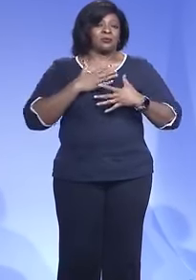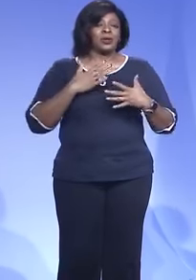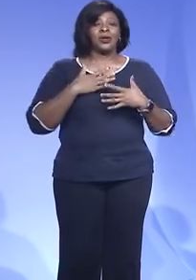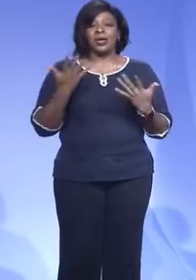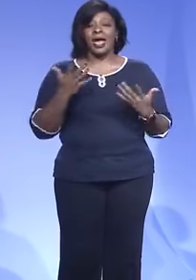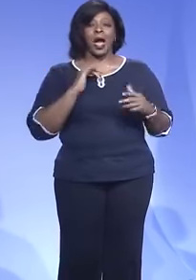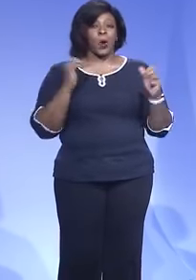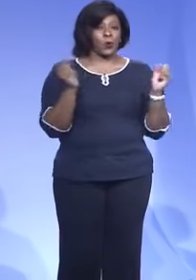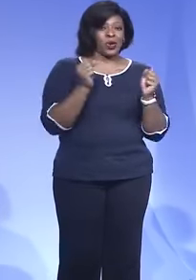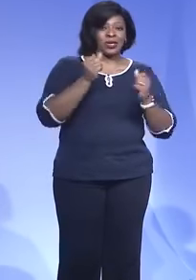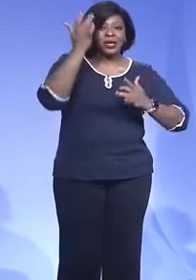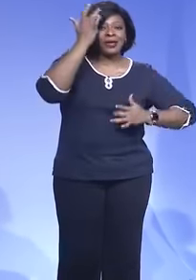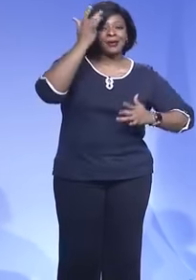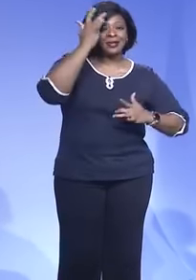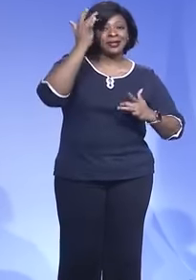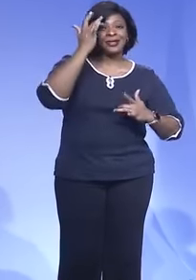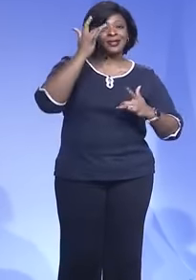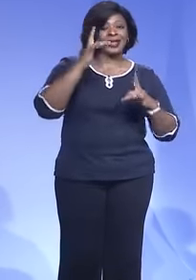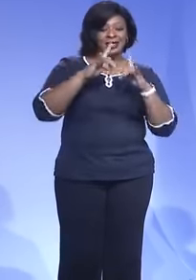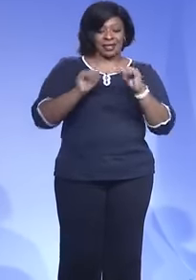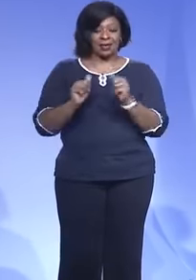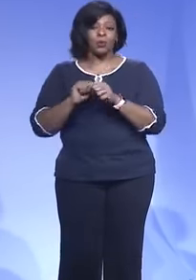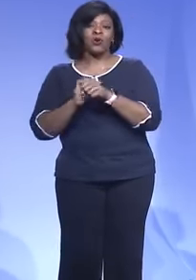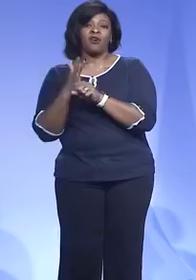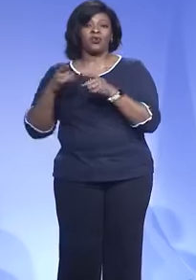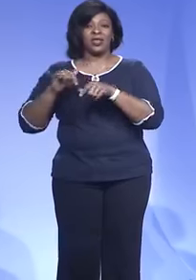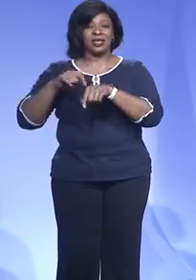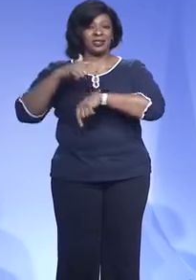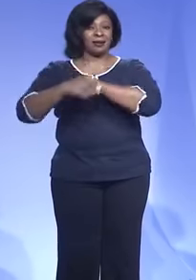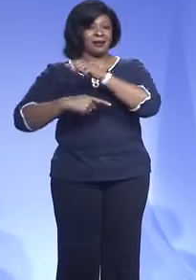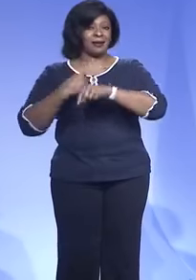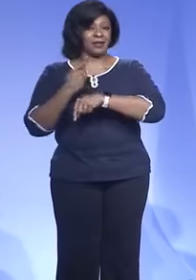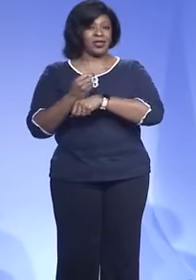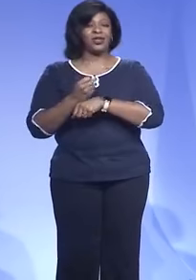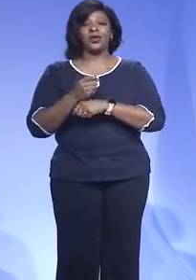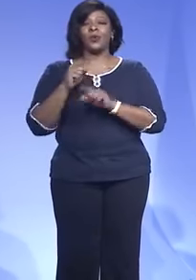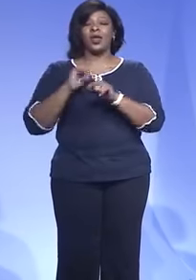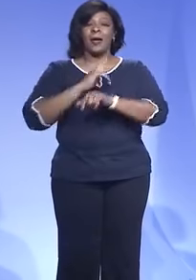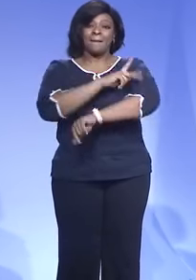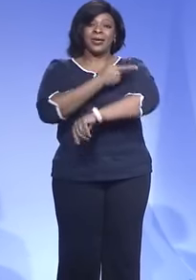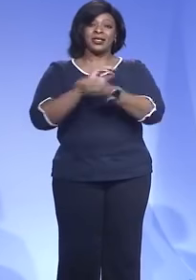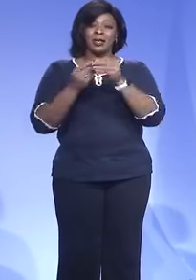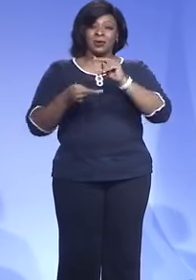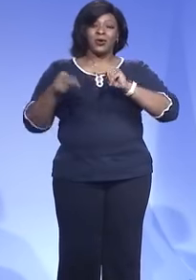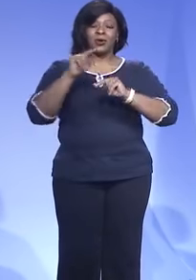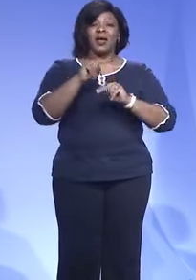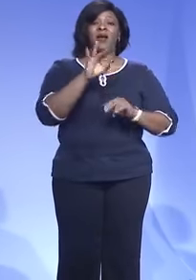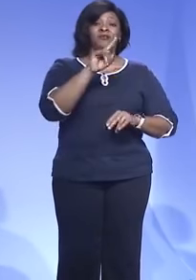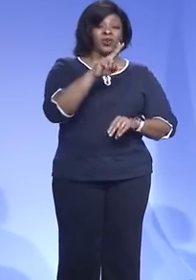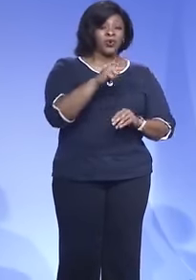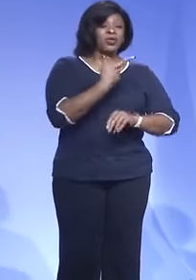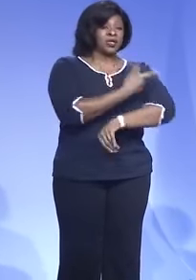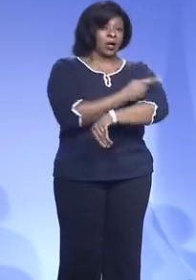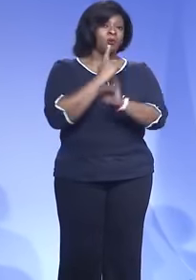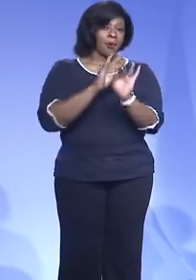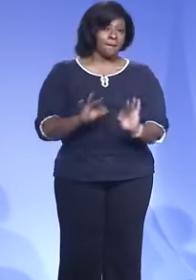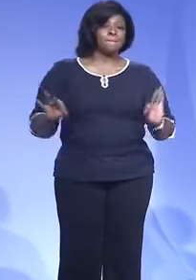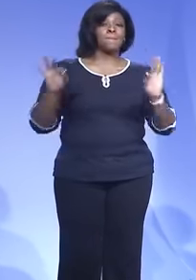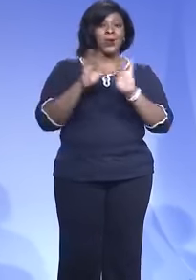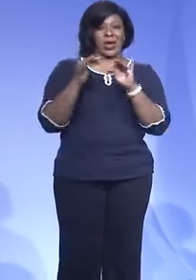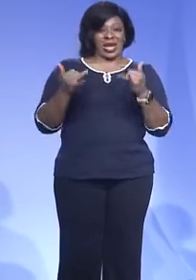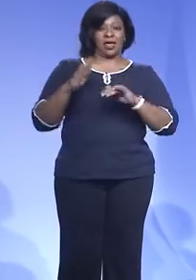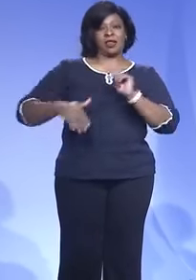illness at this time of the year when our patient volumes go up. So the flu shot's even more important than usual this